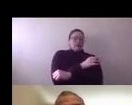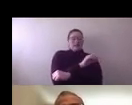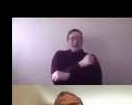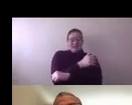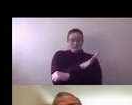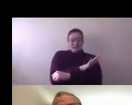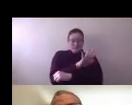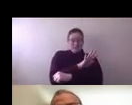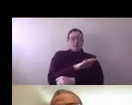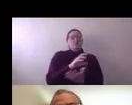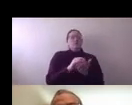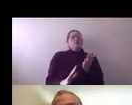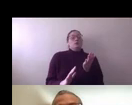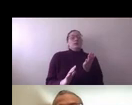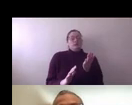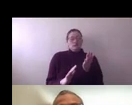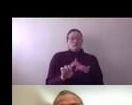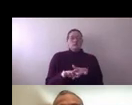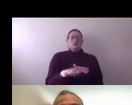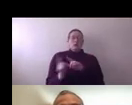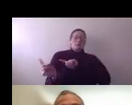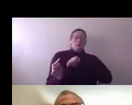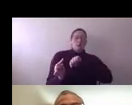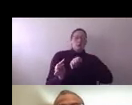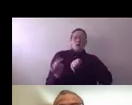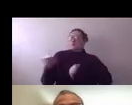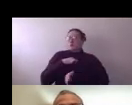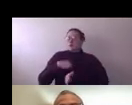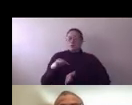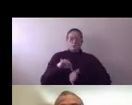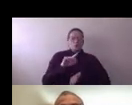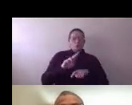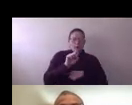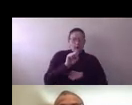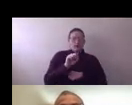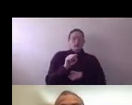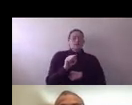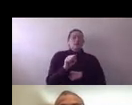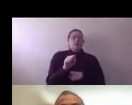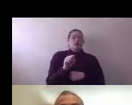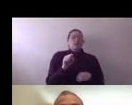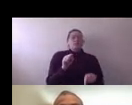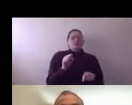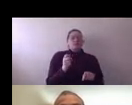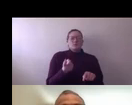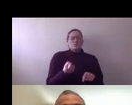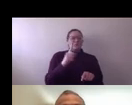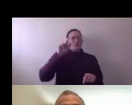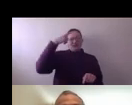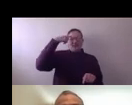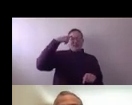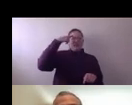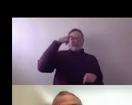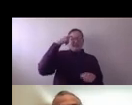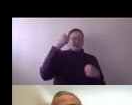so students began to come from China to the US in the 19th century. There was one government-sponsored